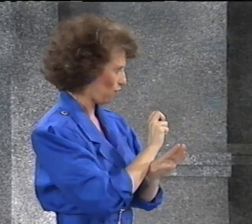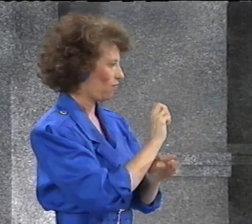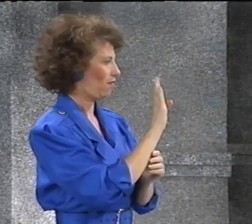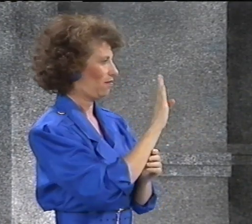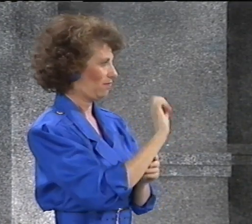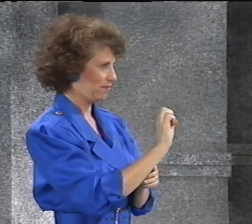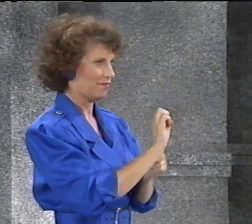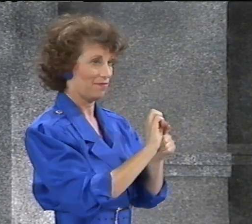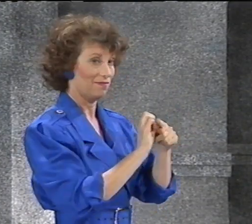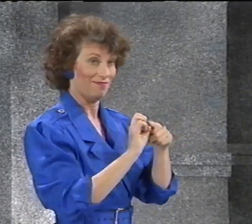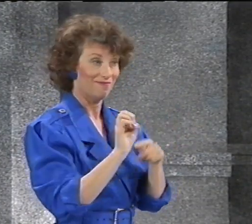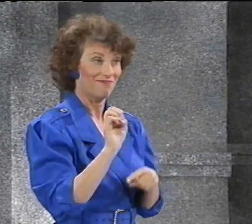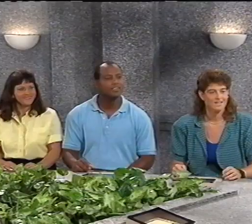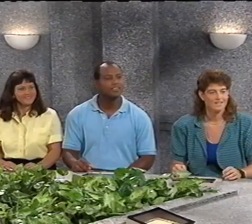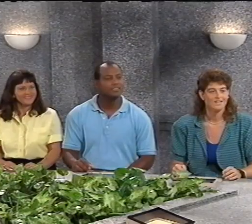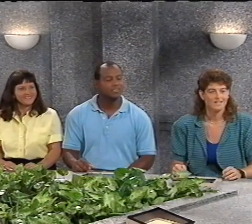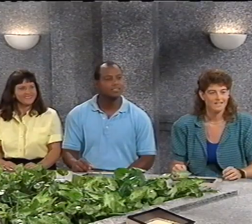cannot use a shortcut E.